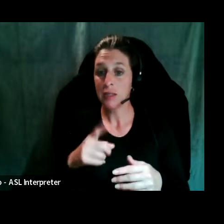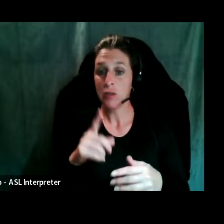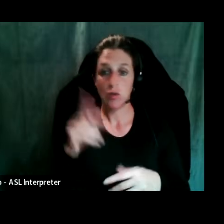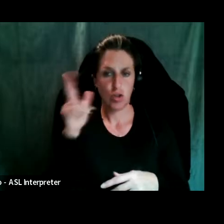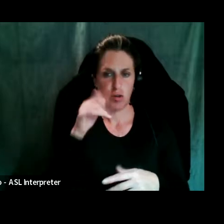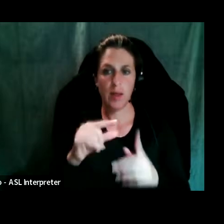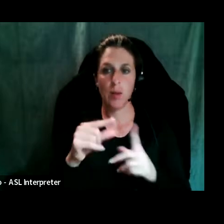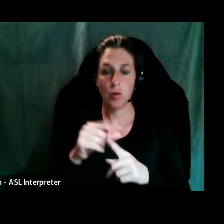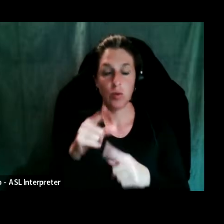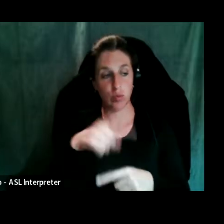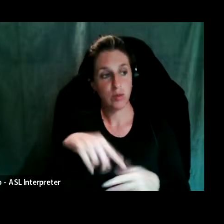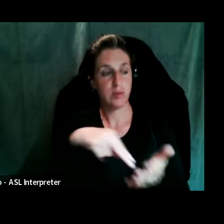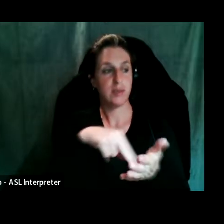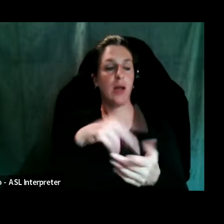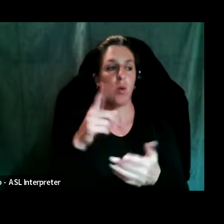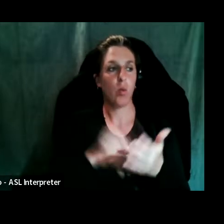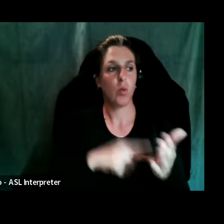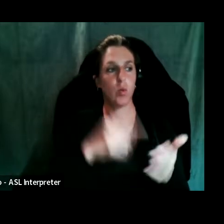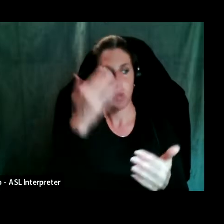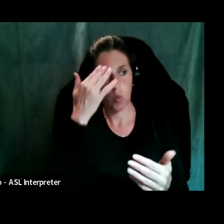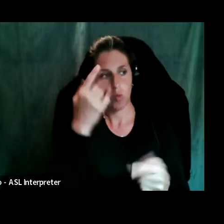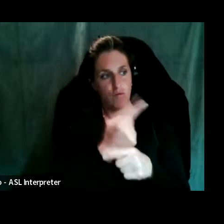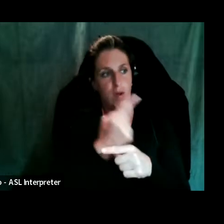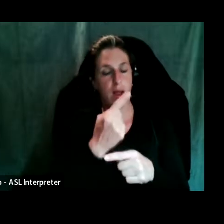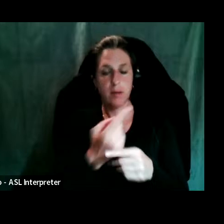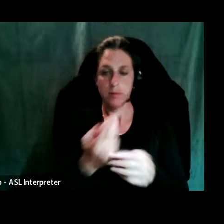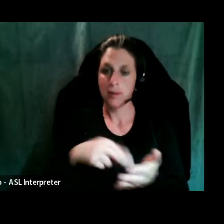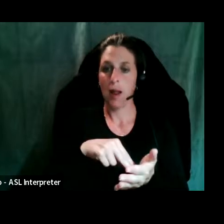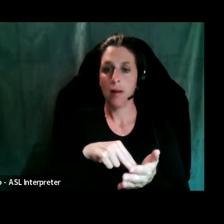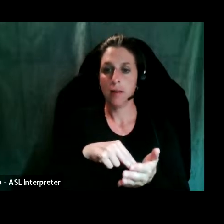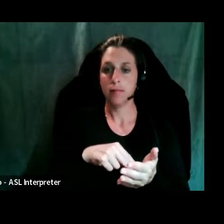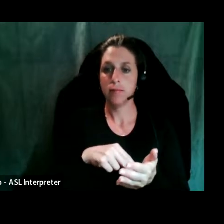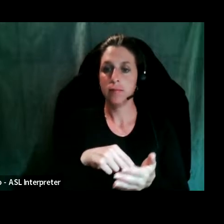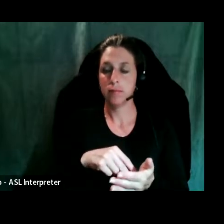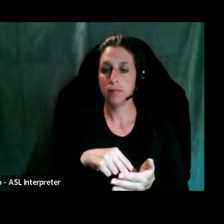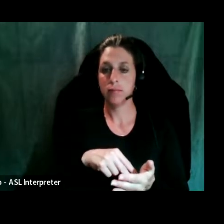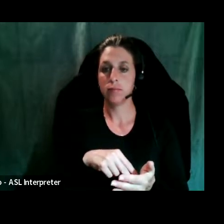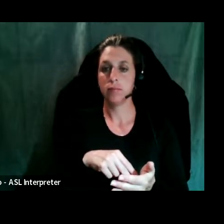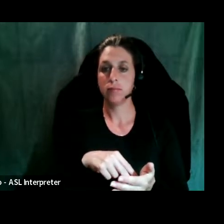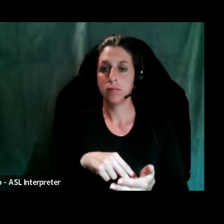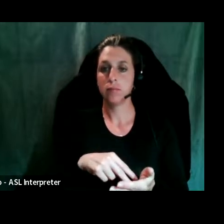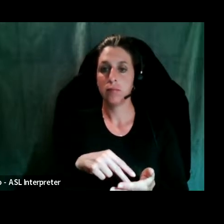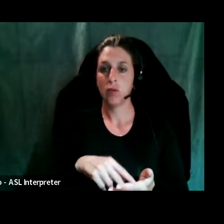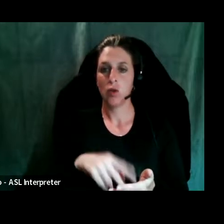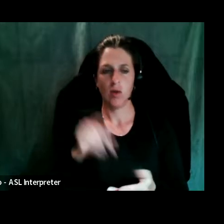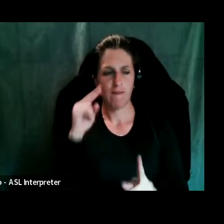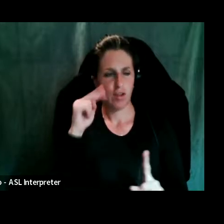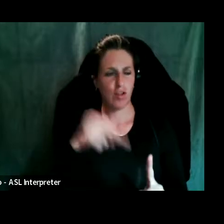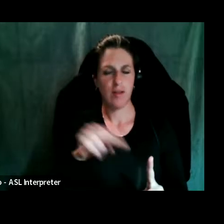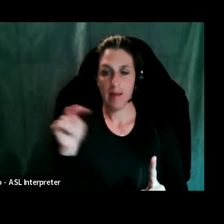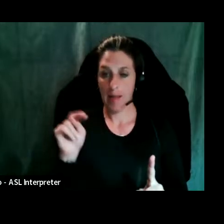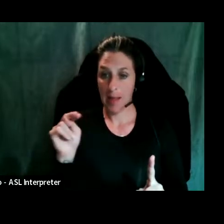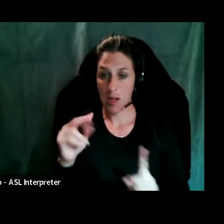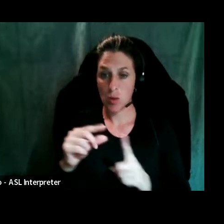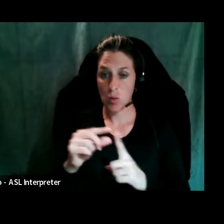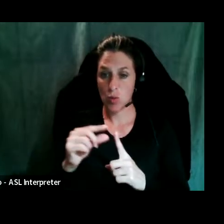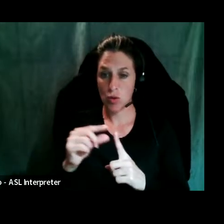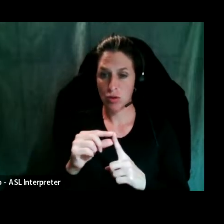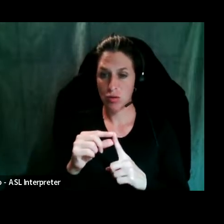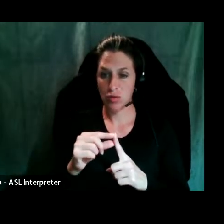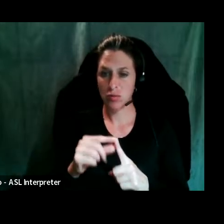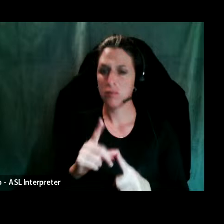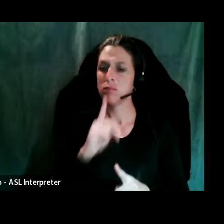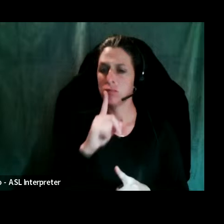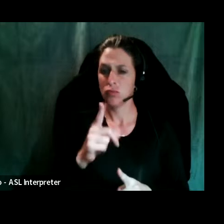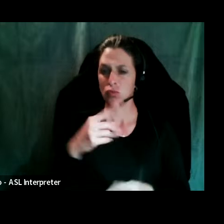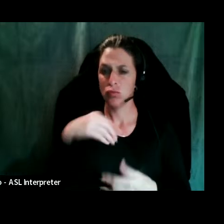right. Now, no one wants to, that's where you have to look inward and stay true to your moral compass and